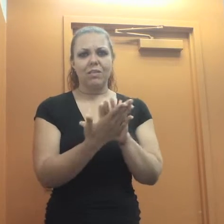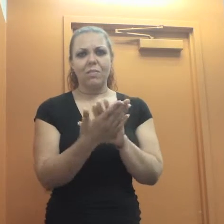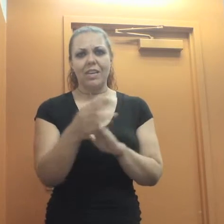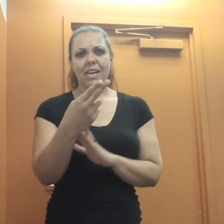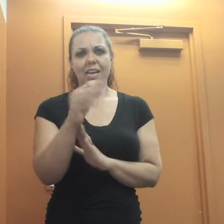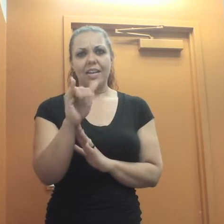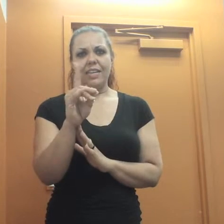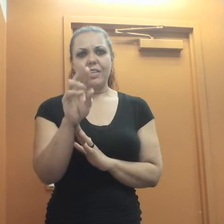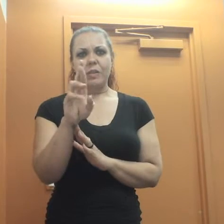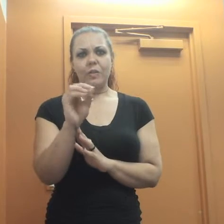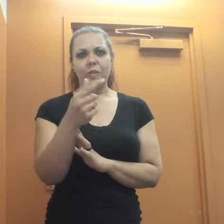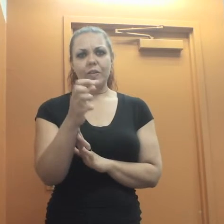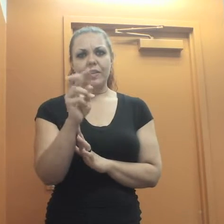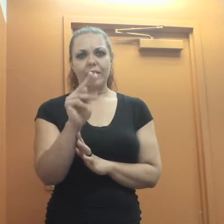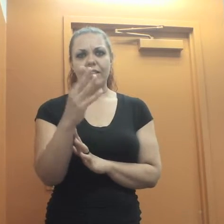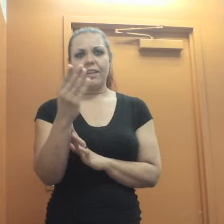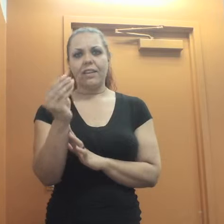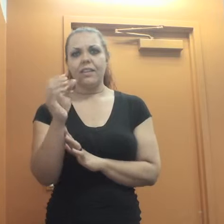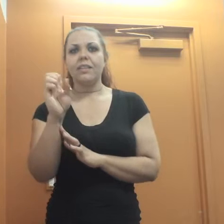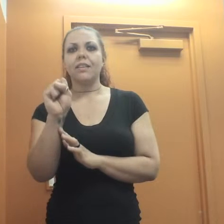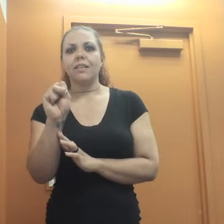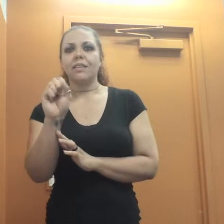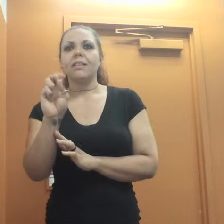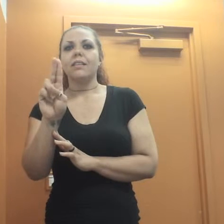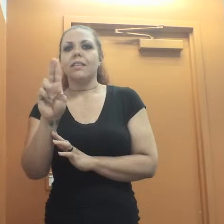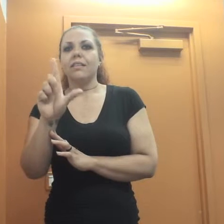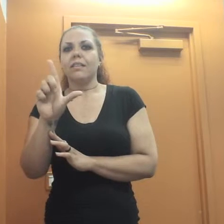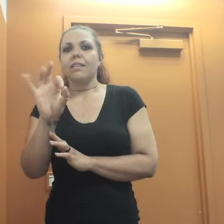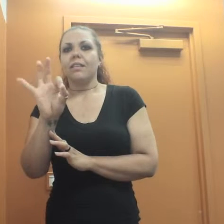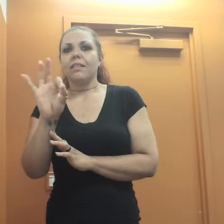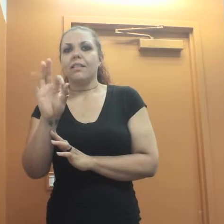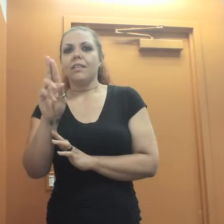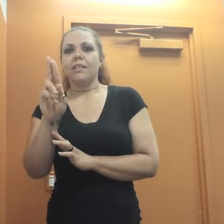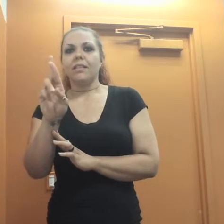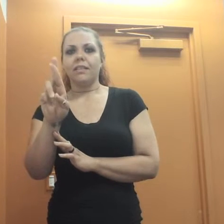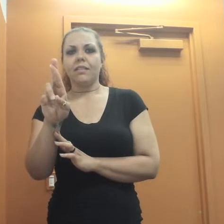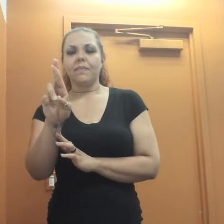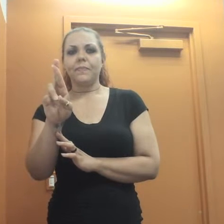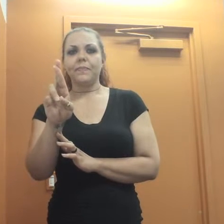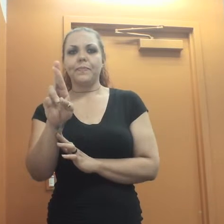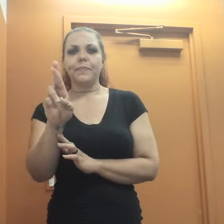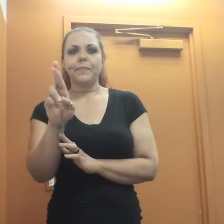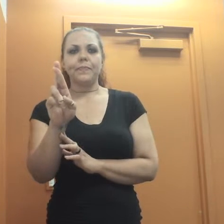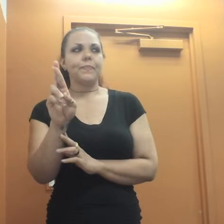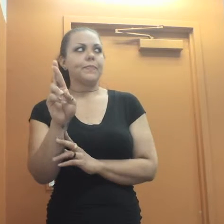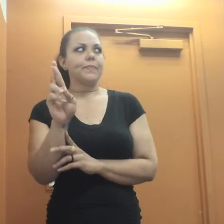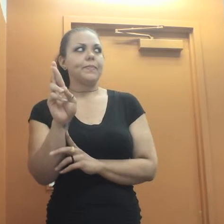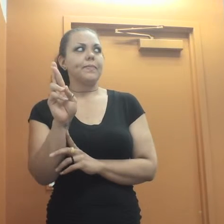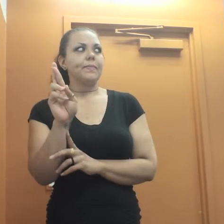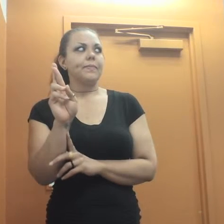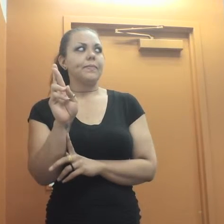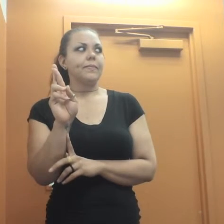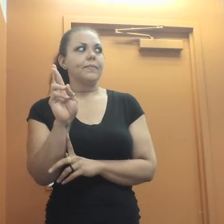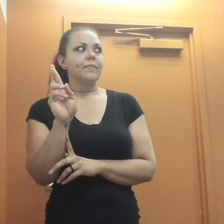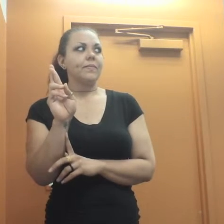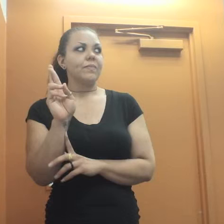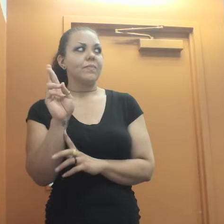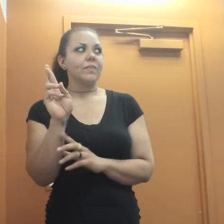the problem tells me that when I finally get to equilibrium, the concentration of sulfur is measured and it